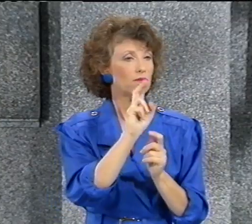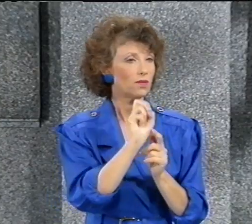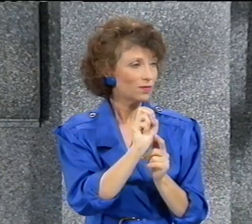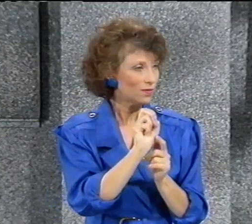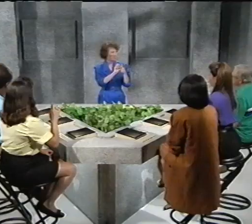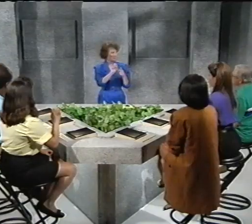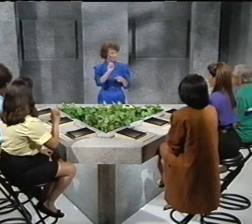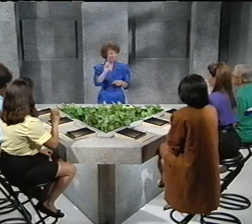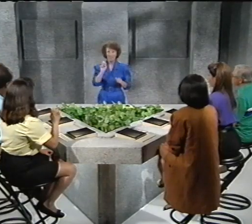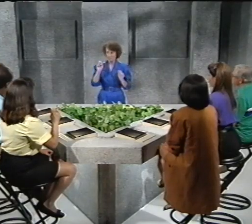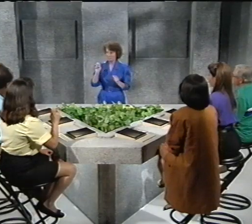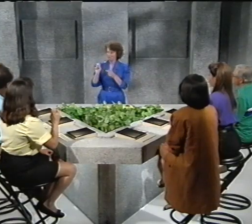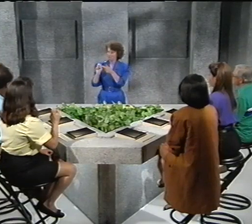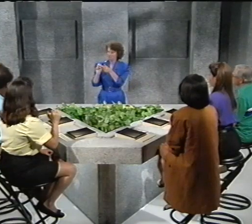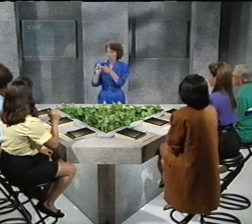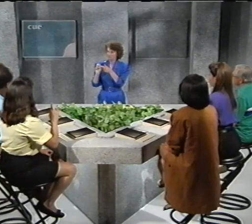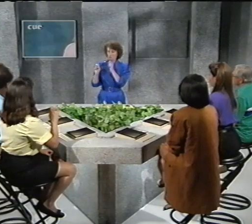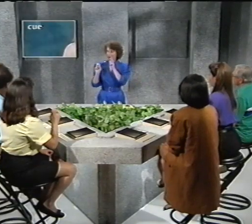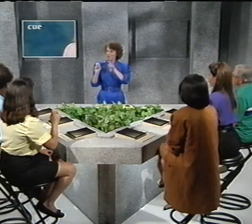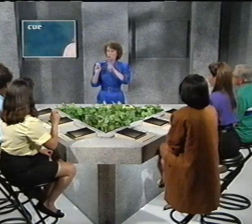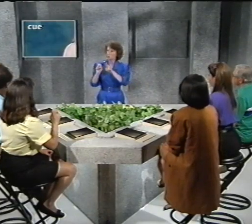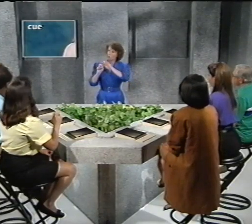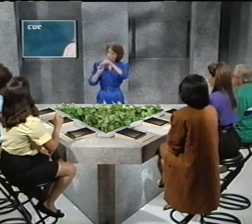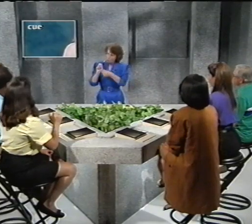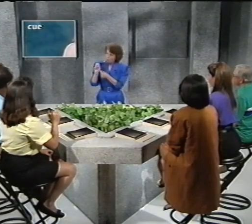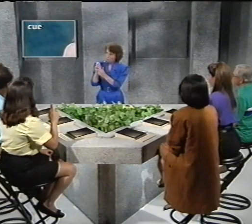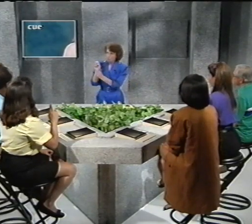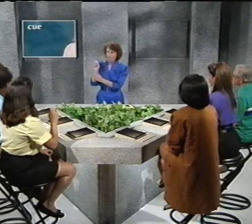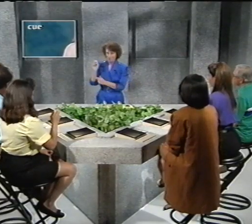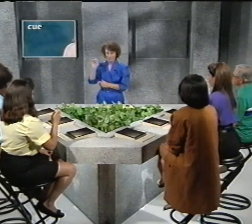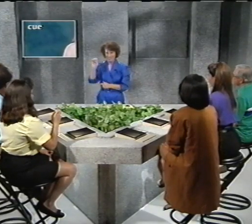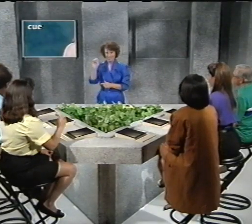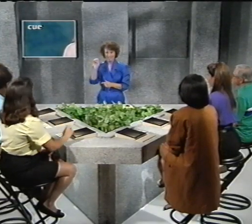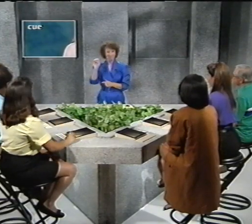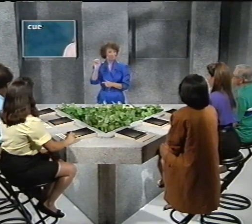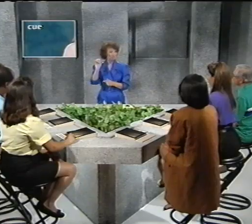word Q after U, you can use the shortcut E.